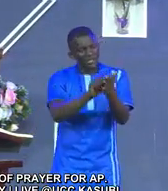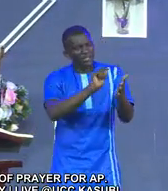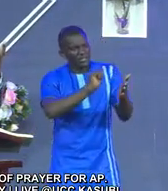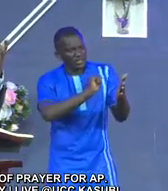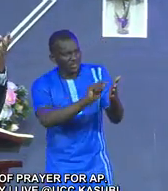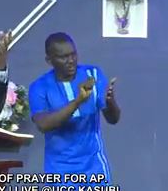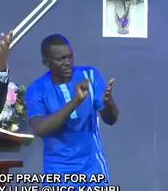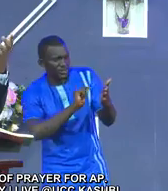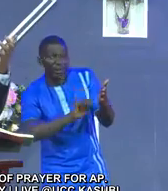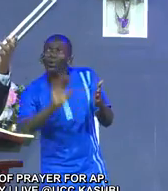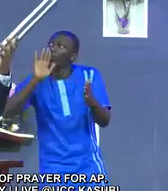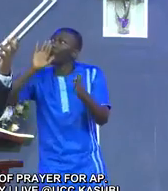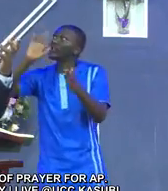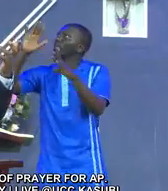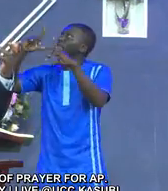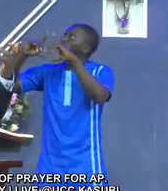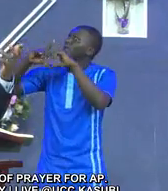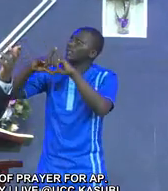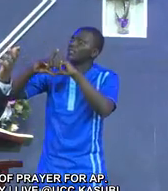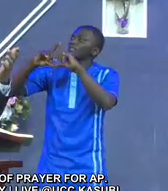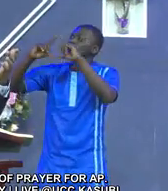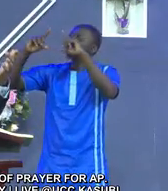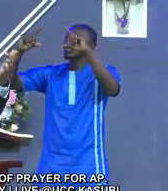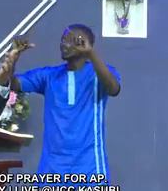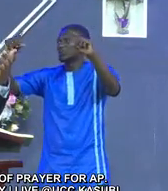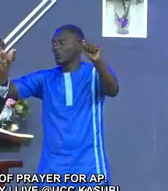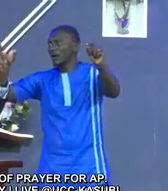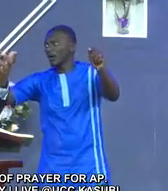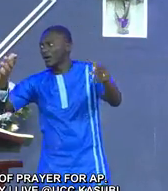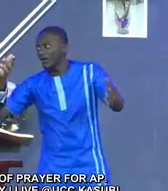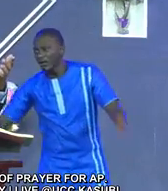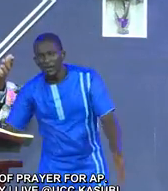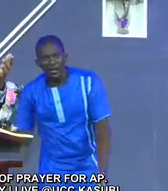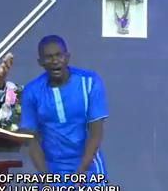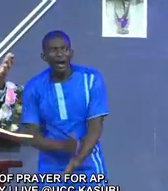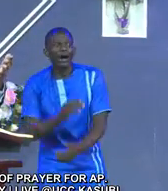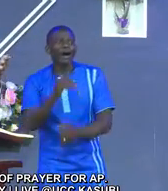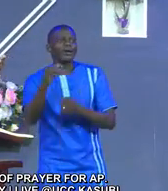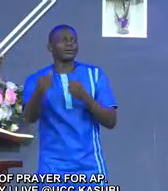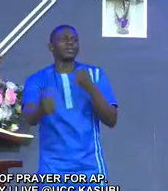live. It is recorded in His word.